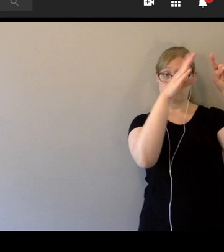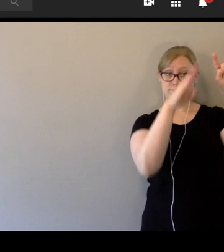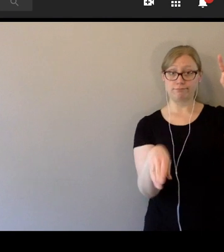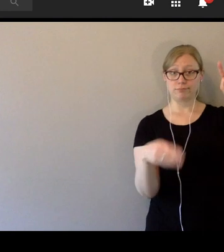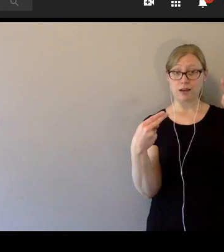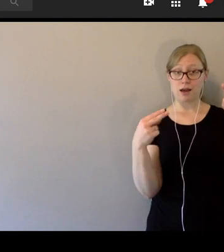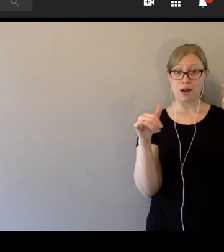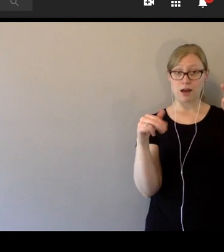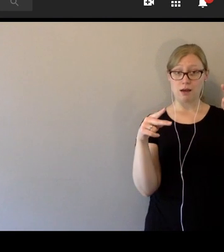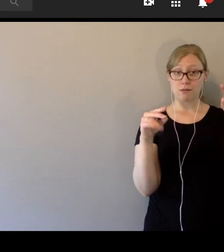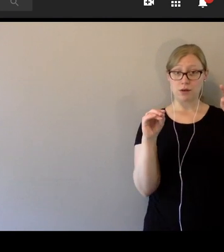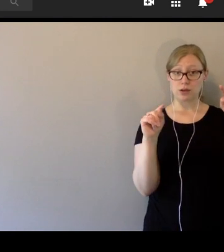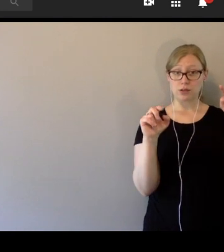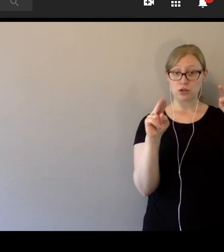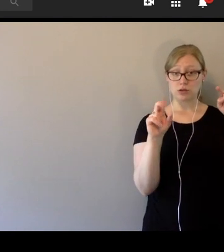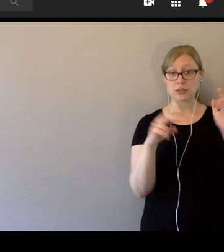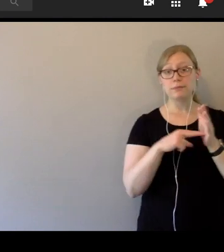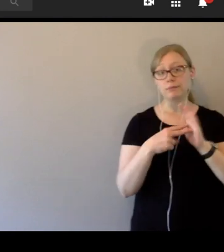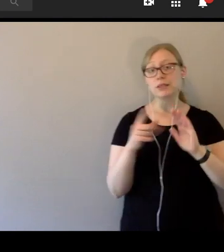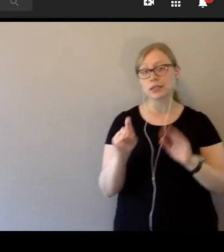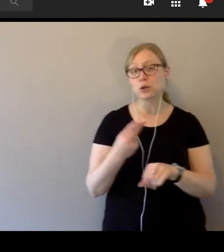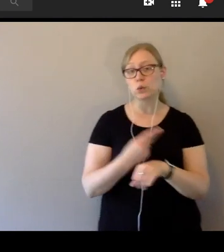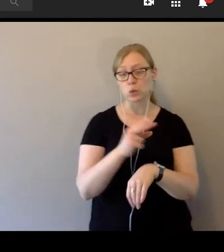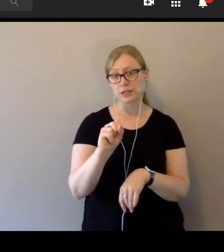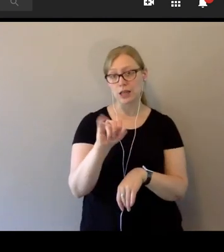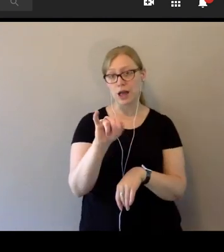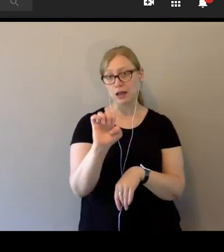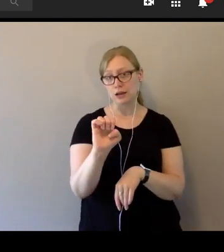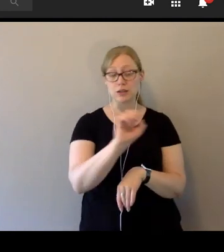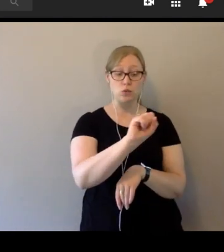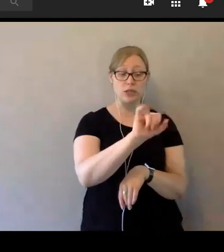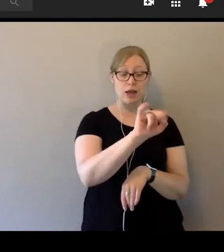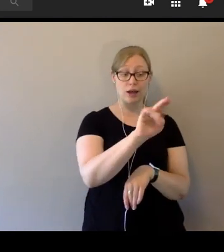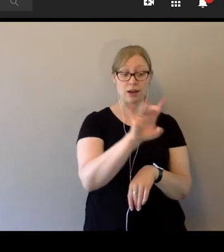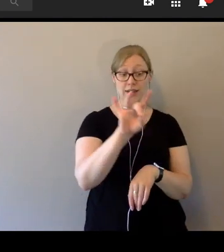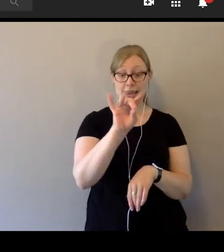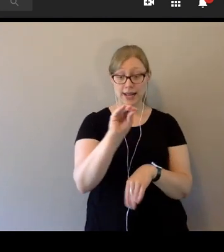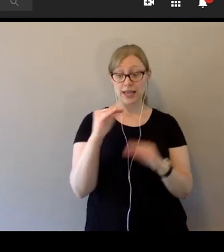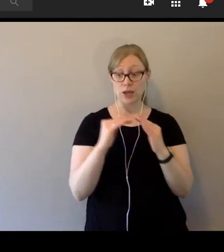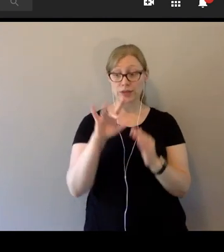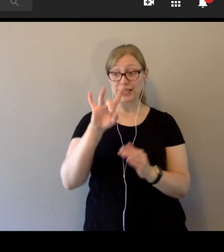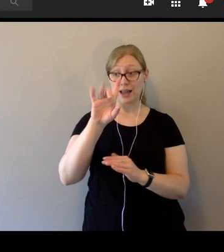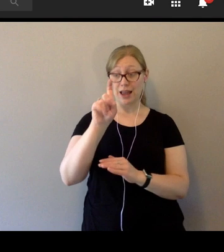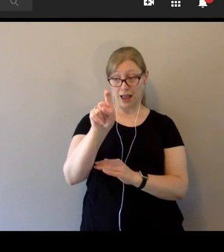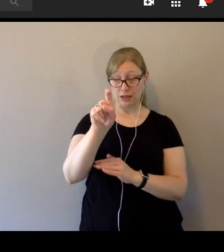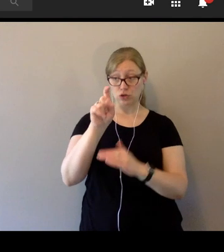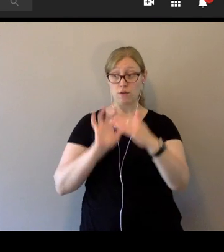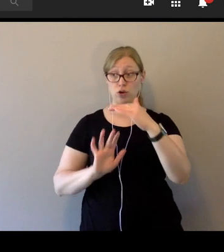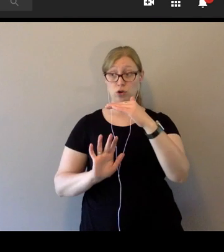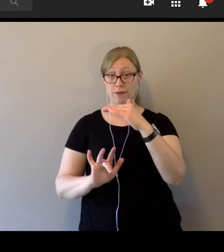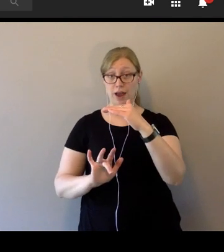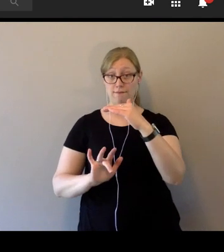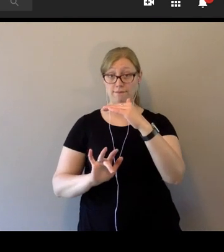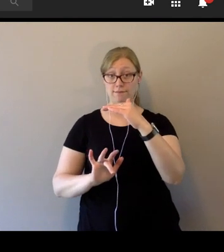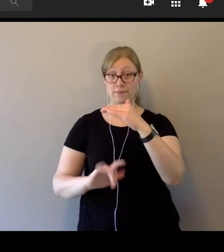sine. So the sine of 80 degrees equals x over 25, and then x is going to